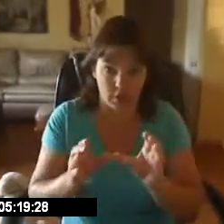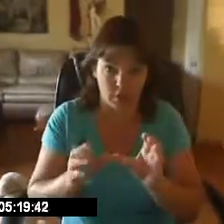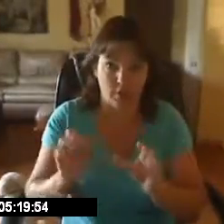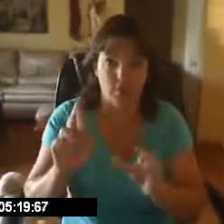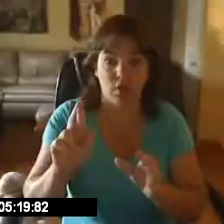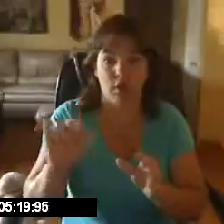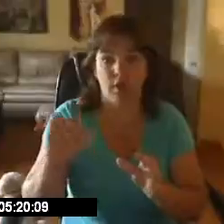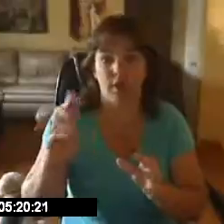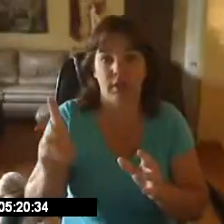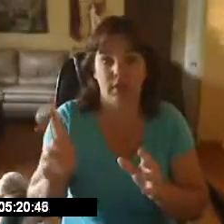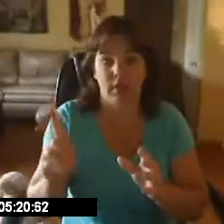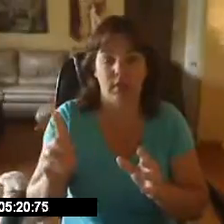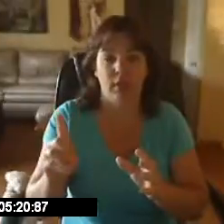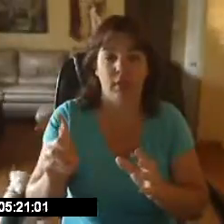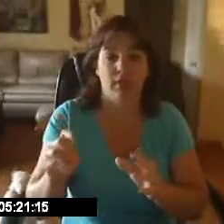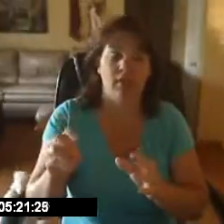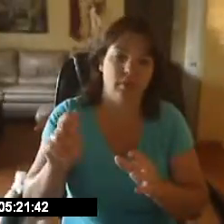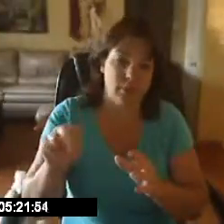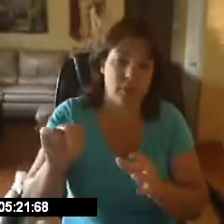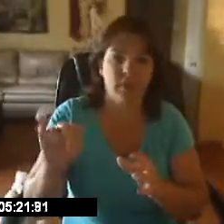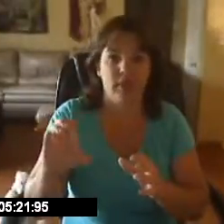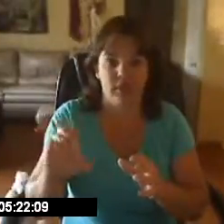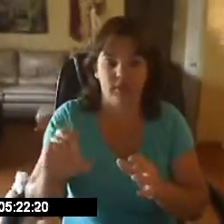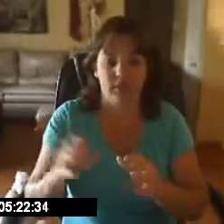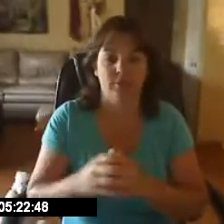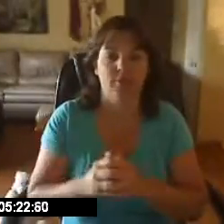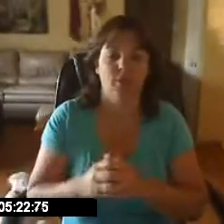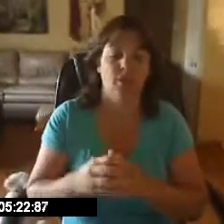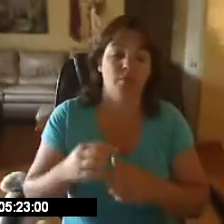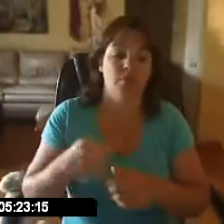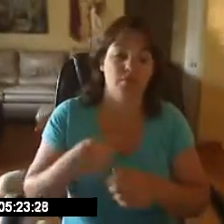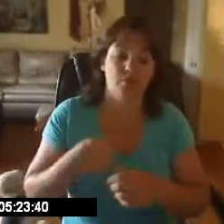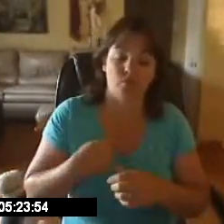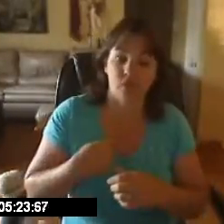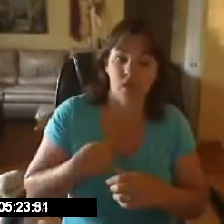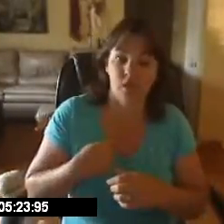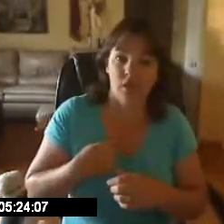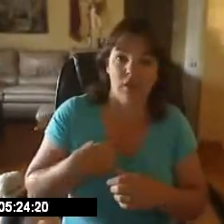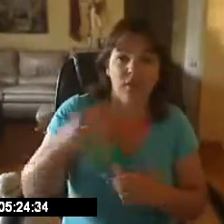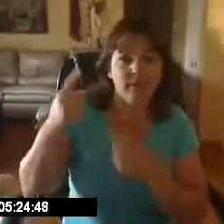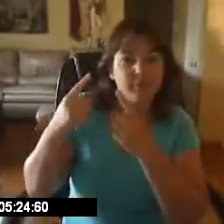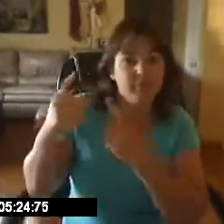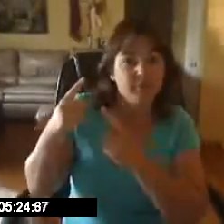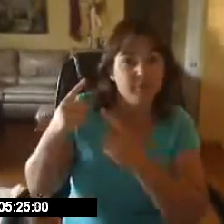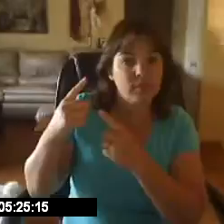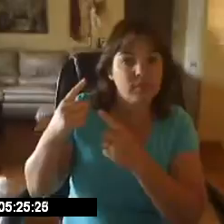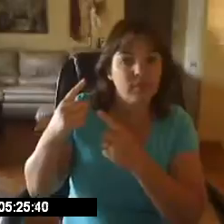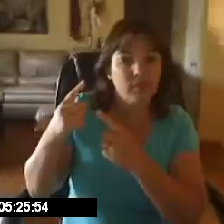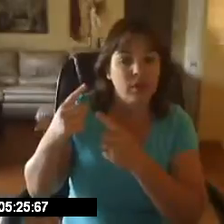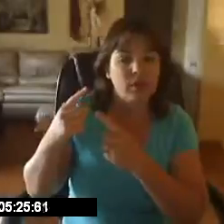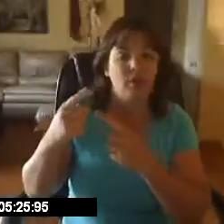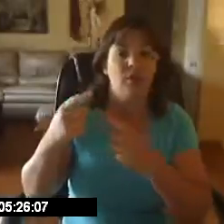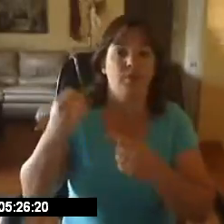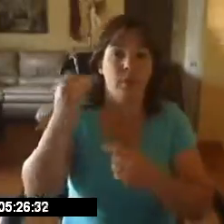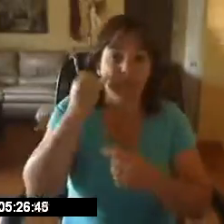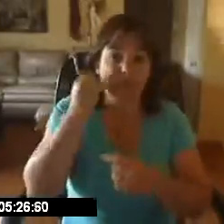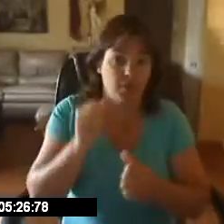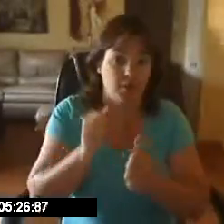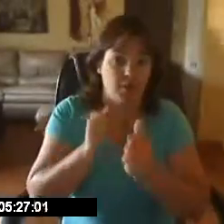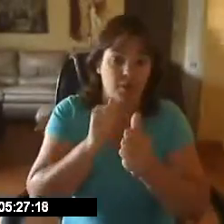to all that. Now, let's assume that you go ahead and take and pass the knowledge test, and you're going to be a candidate